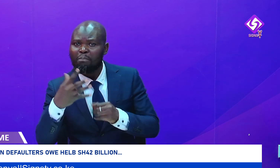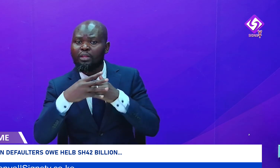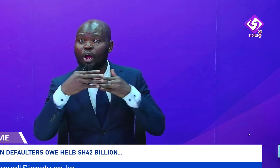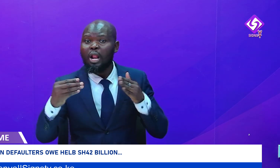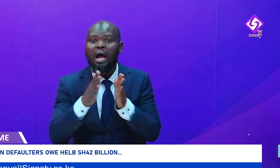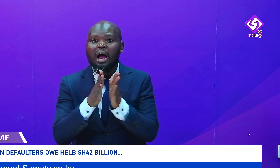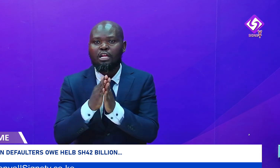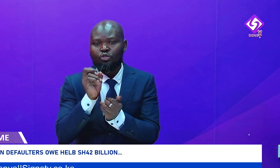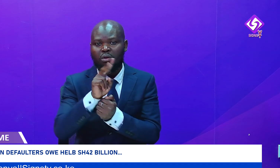19,580 accountants,